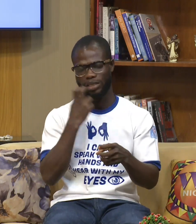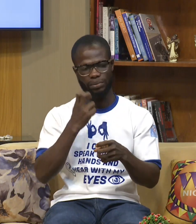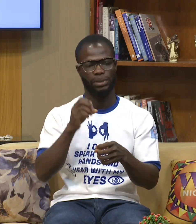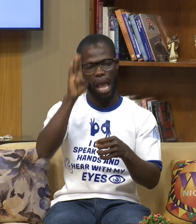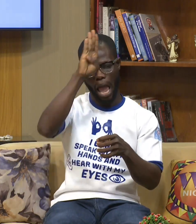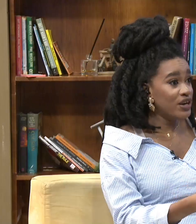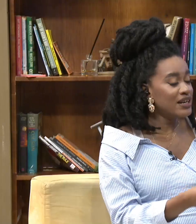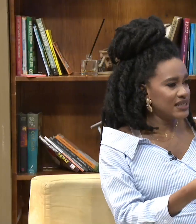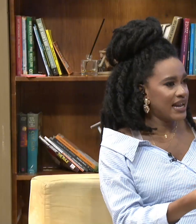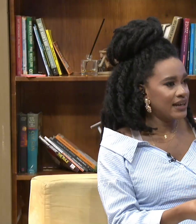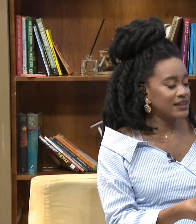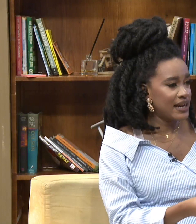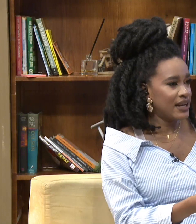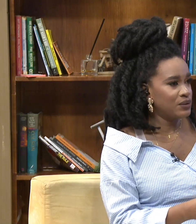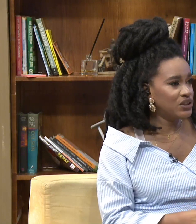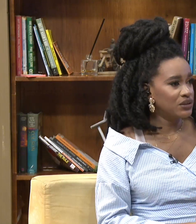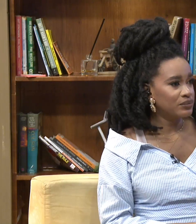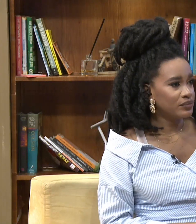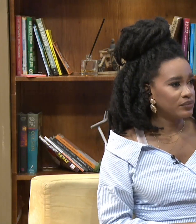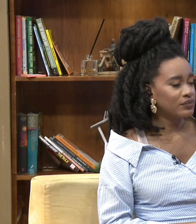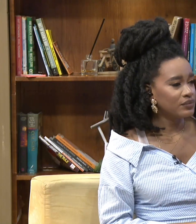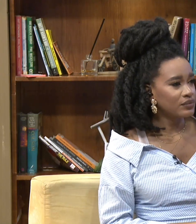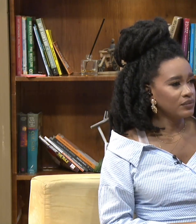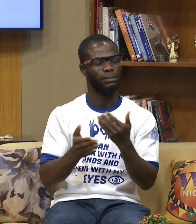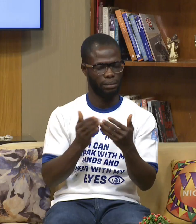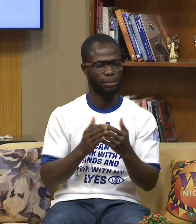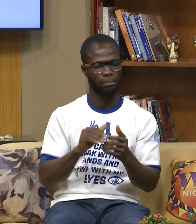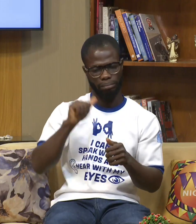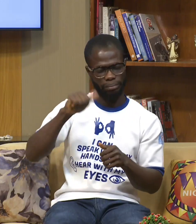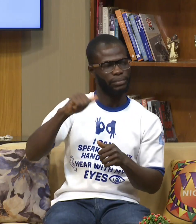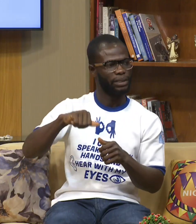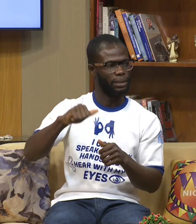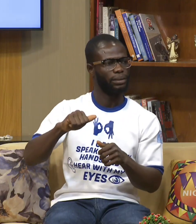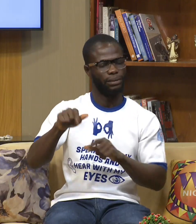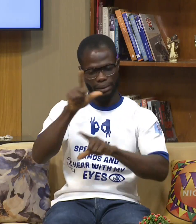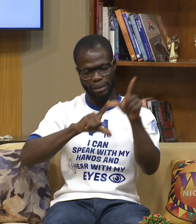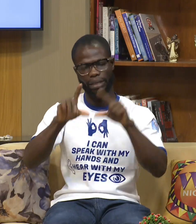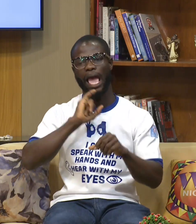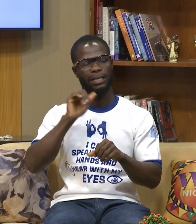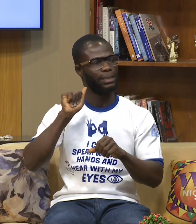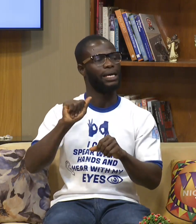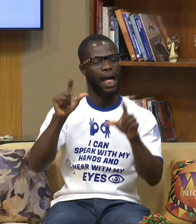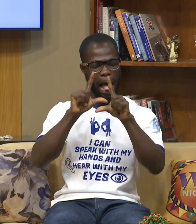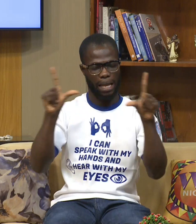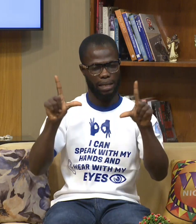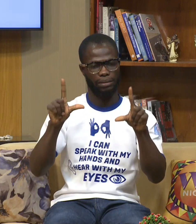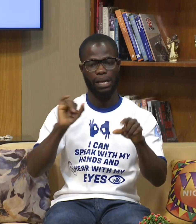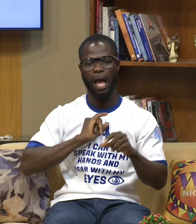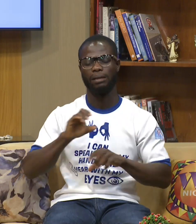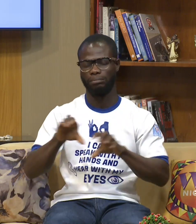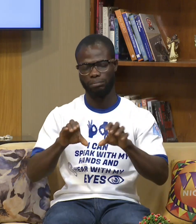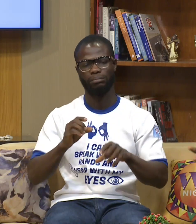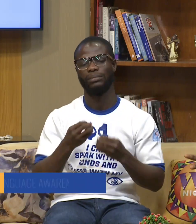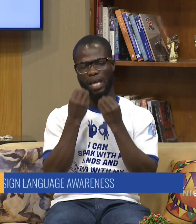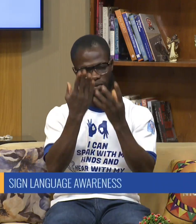easy as learning a sign language? Yes, sign language is a language. I always tell people that come to us,